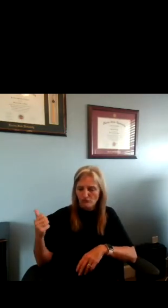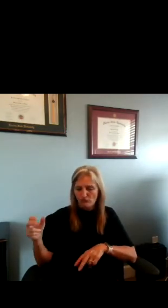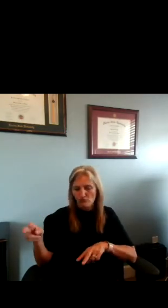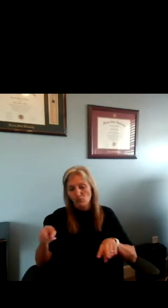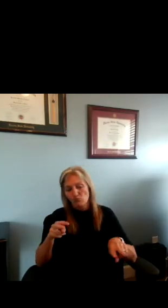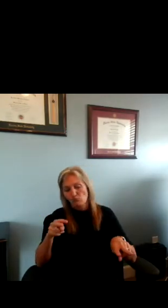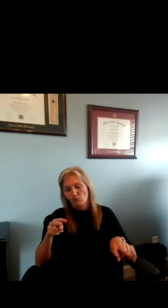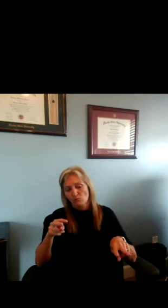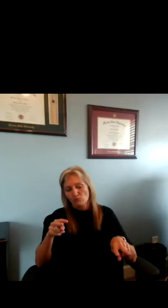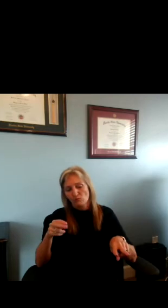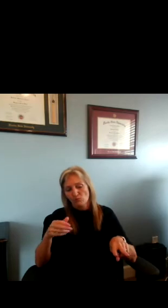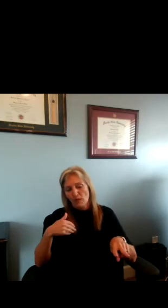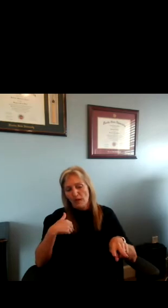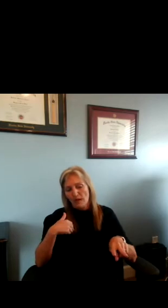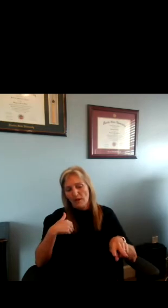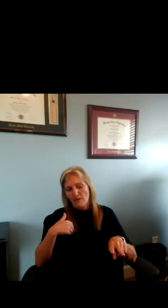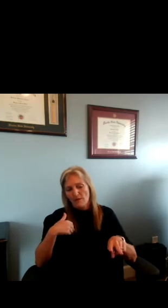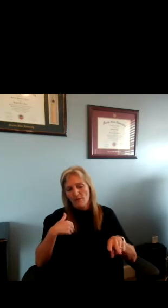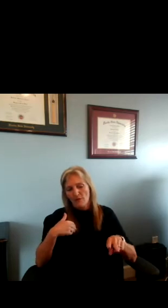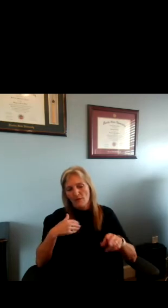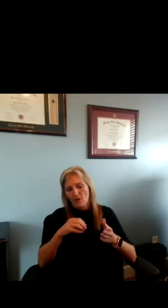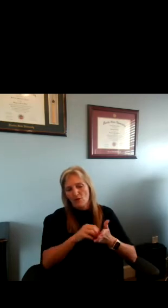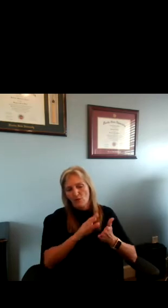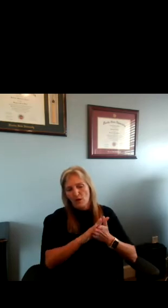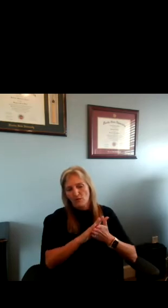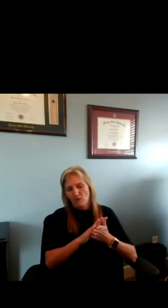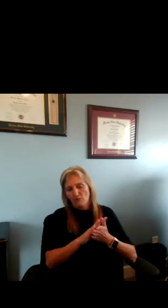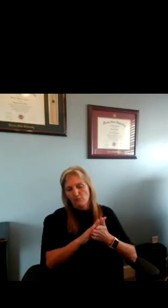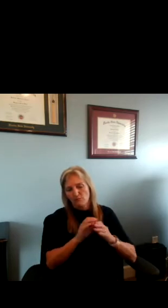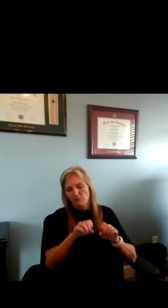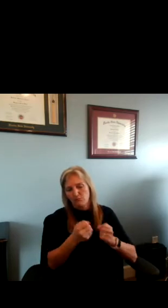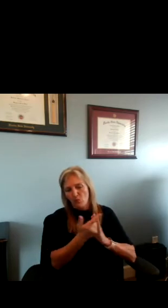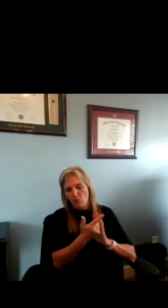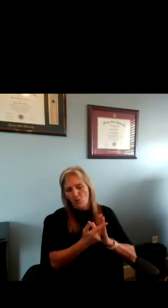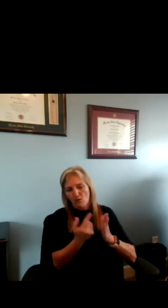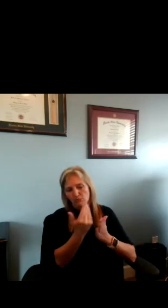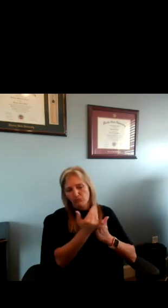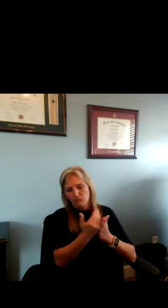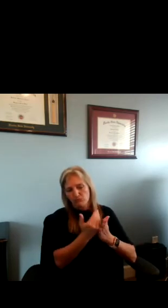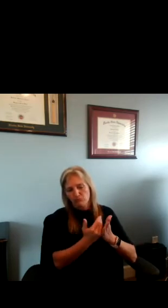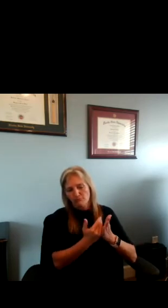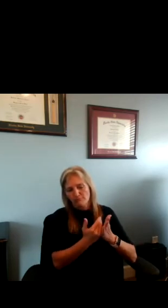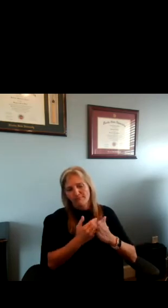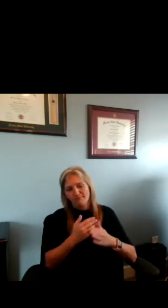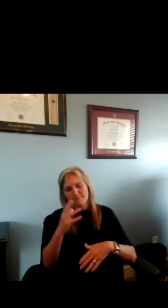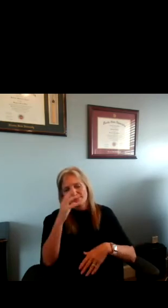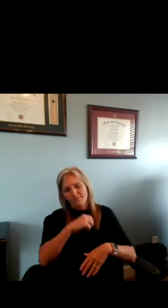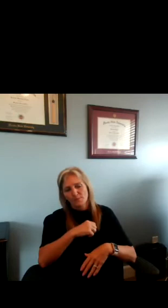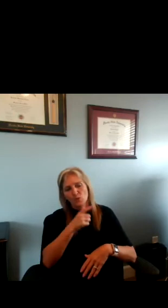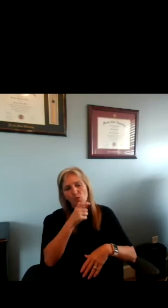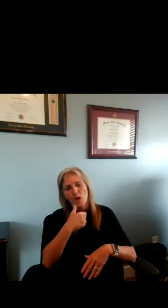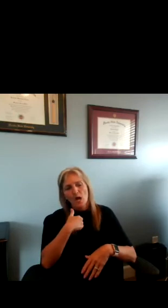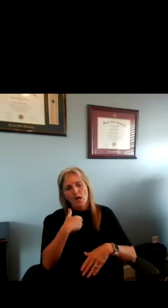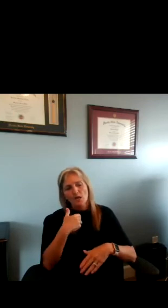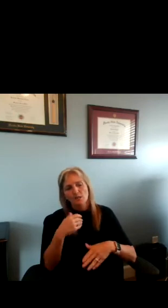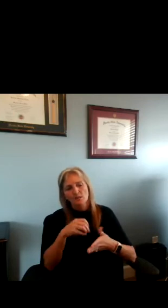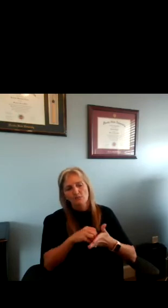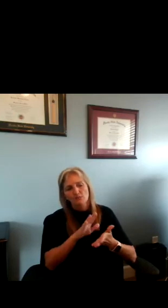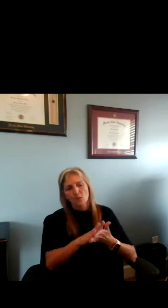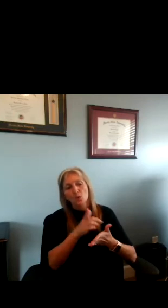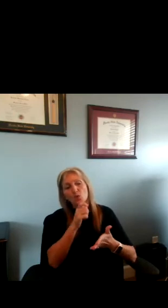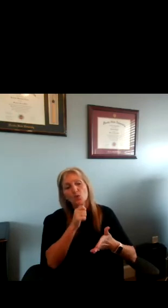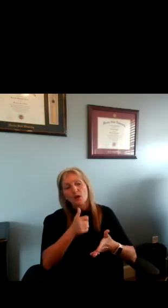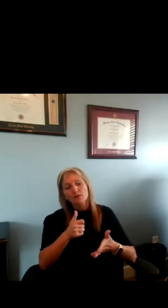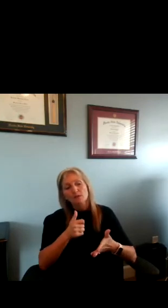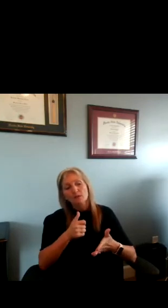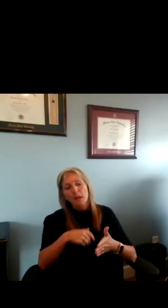criminal records and often make assumptions about who has a criminal record and who doesn't